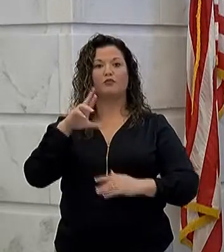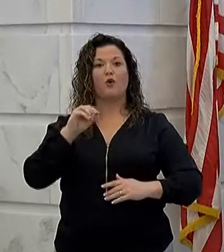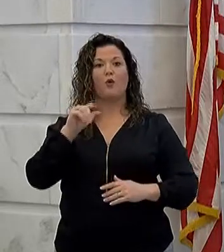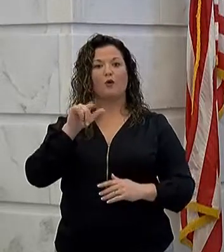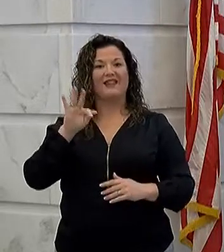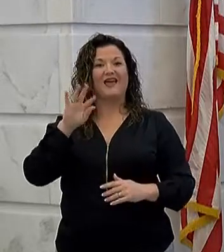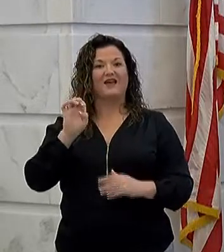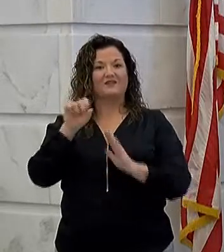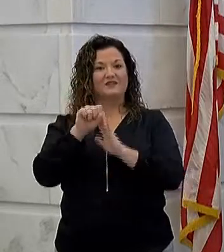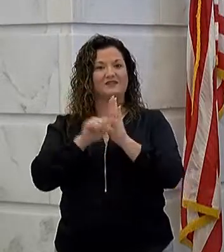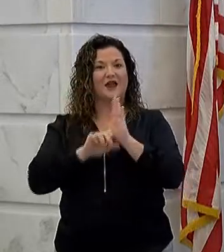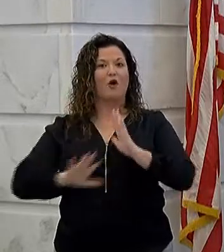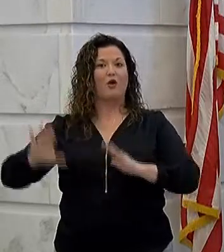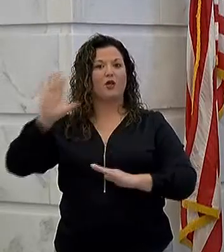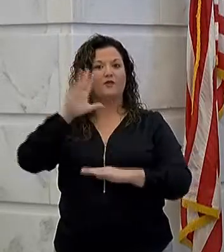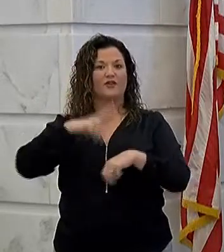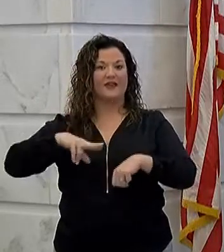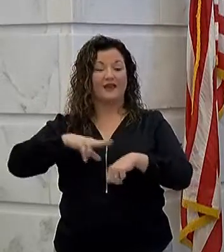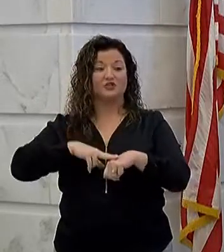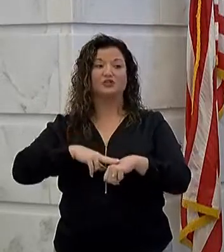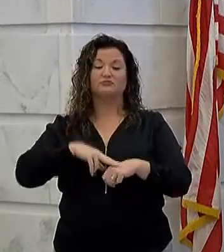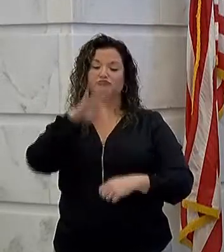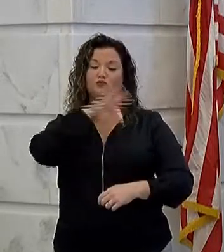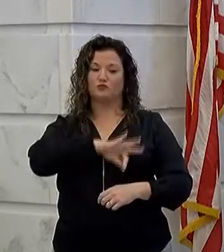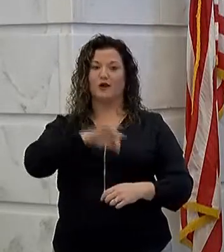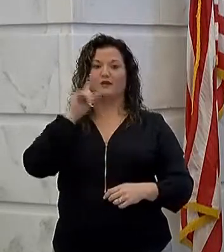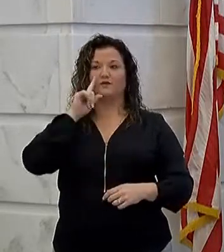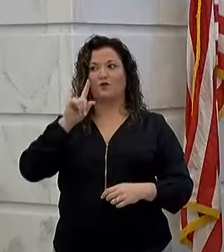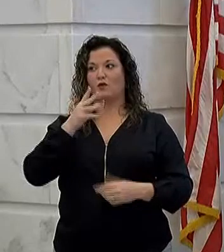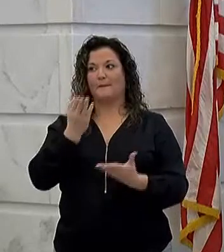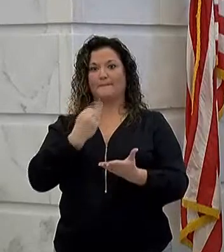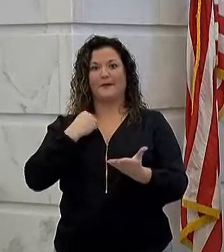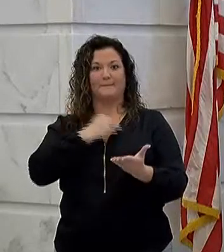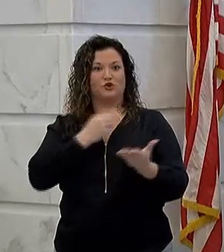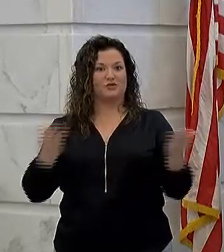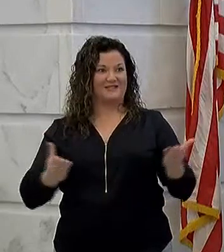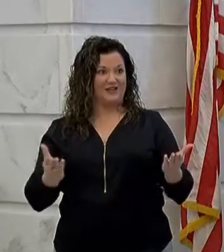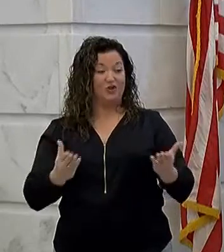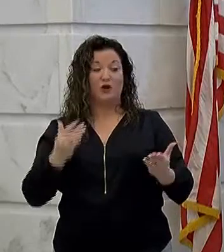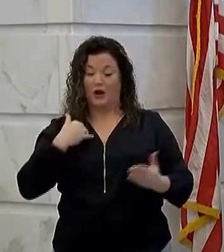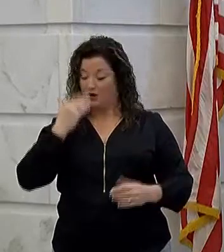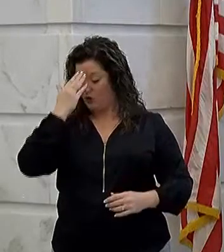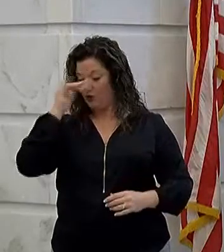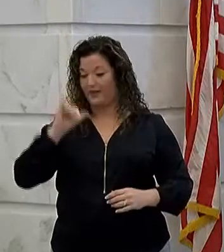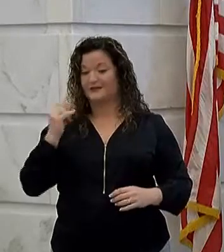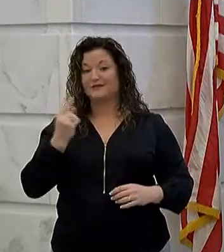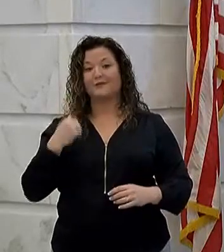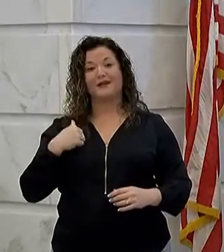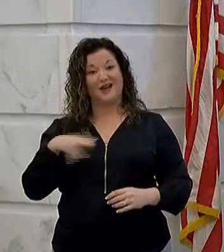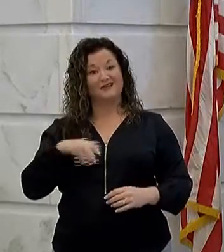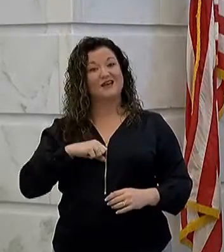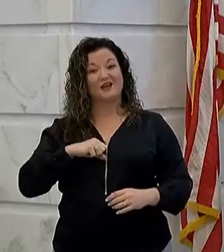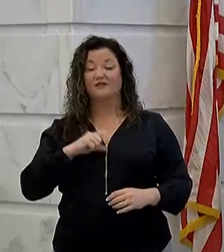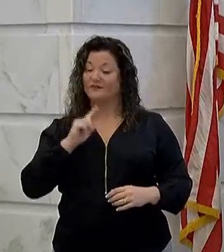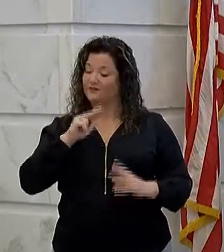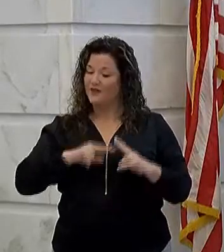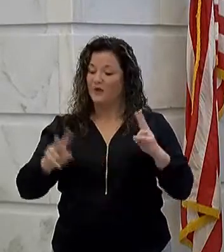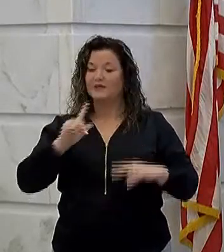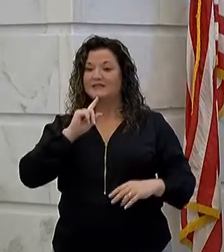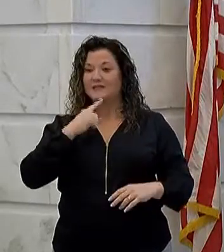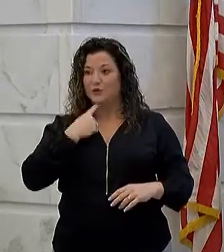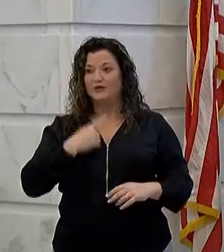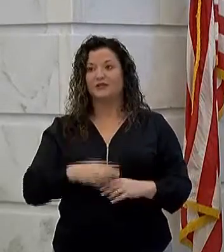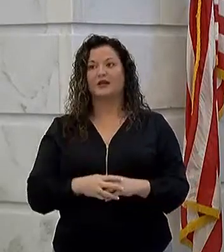and that's something that's a credit to the membership here. I know it's something that I take very seriously, and